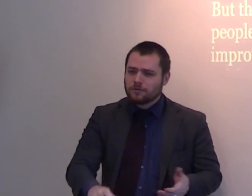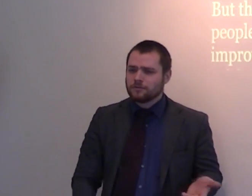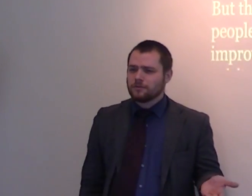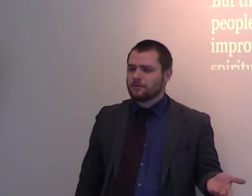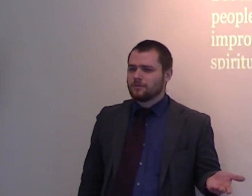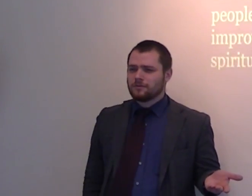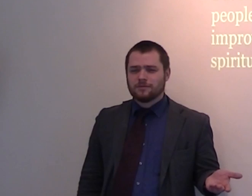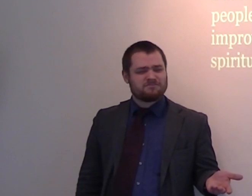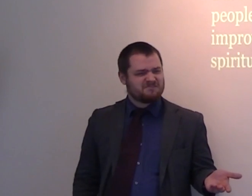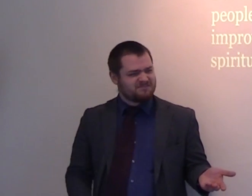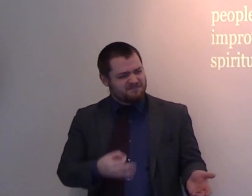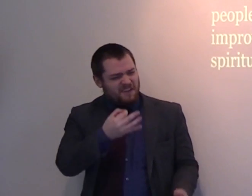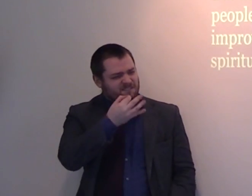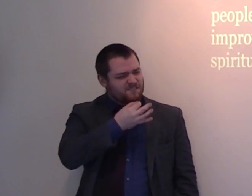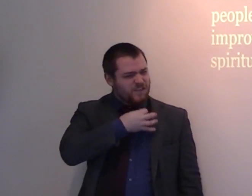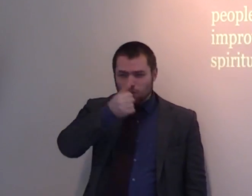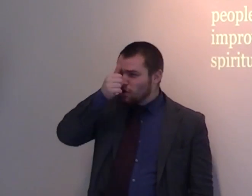Few people know God.